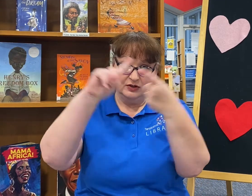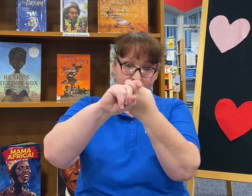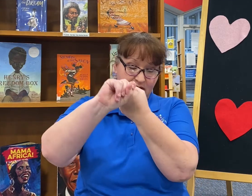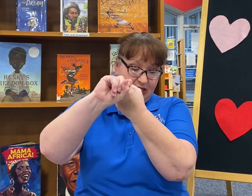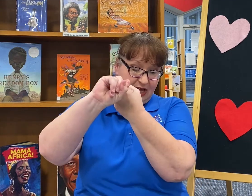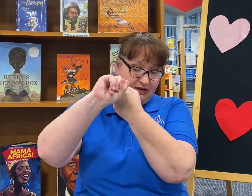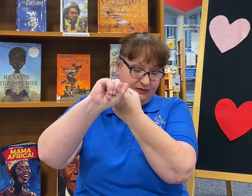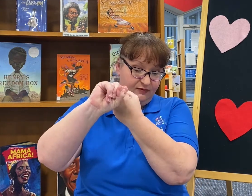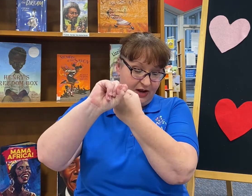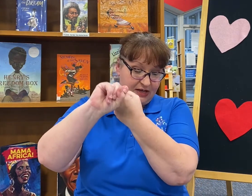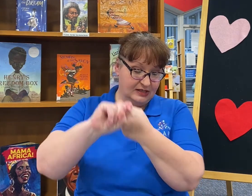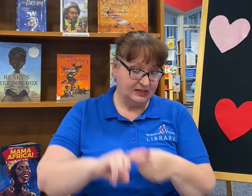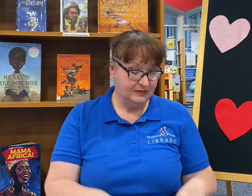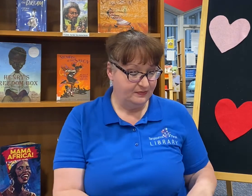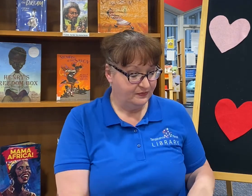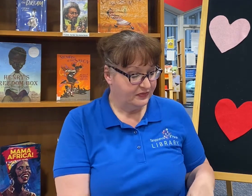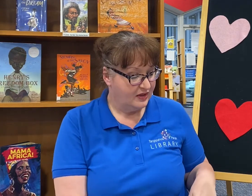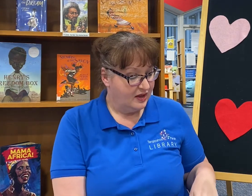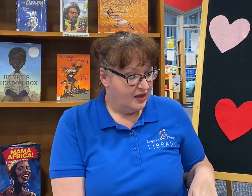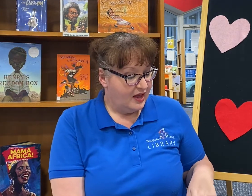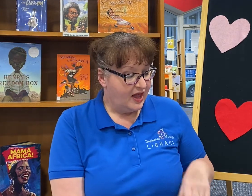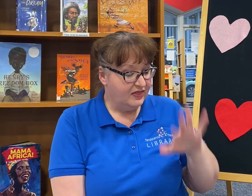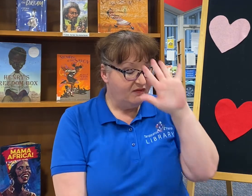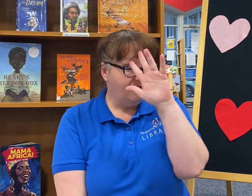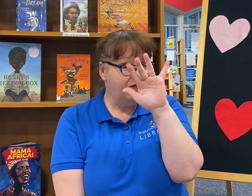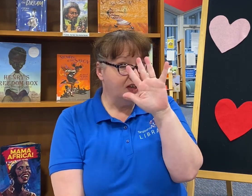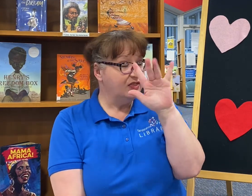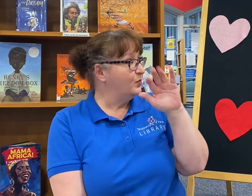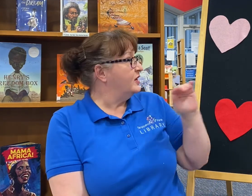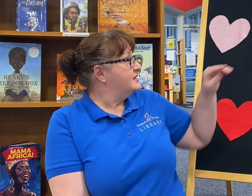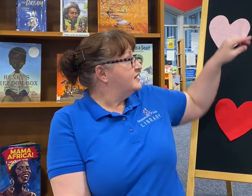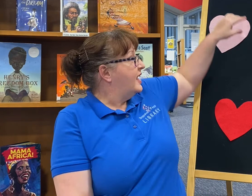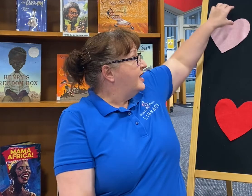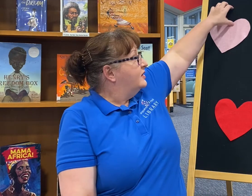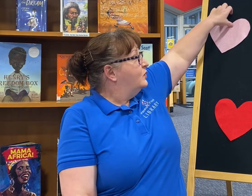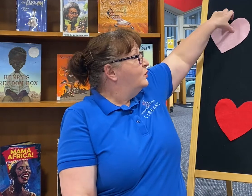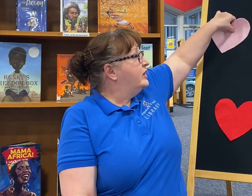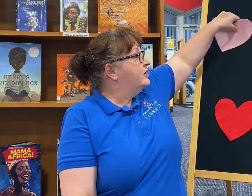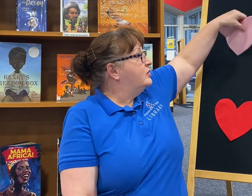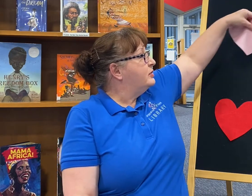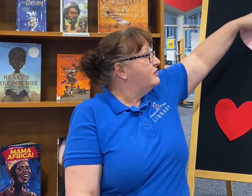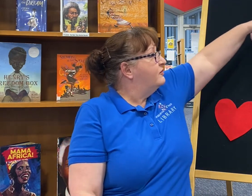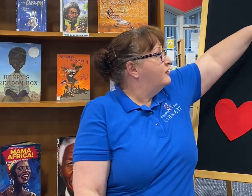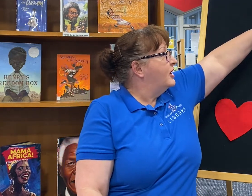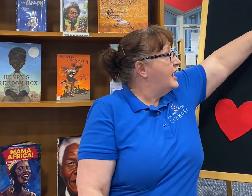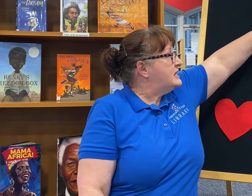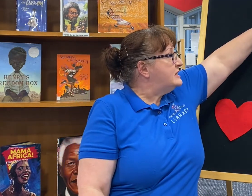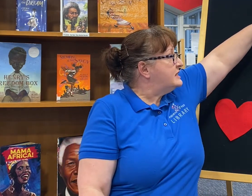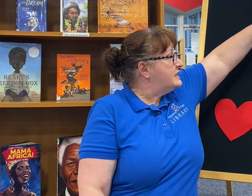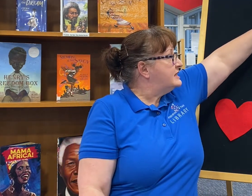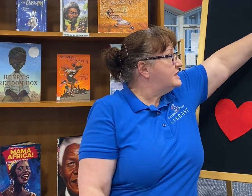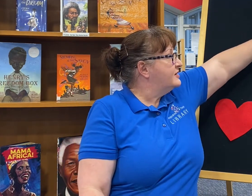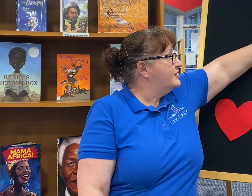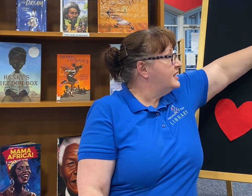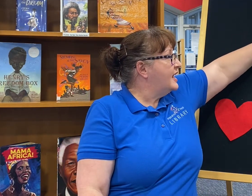like that. Friend. And the fifth one said, "We'll be friends till the